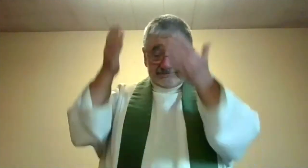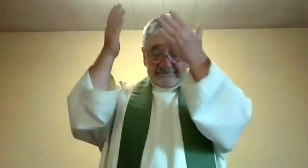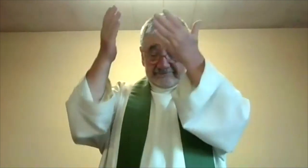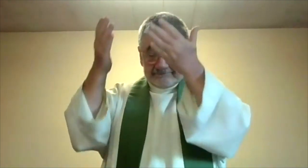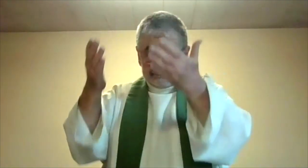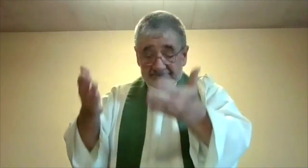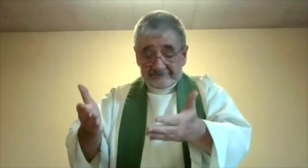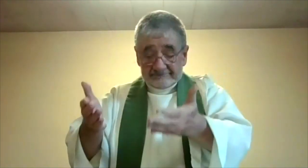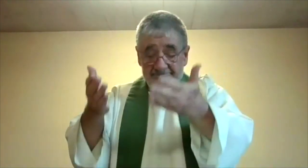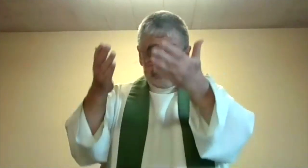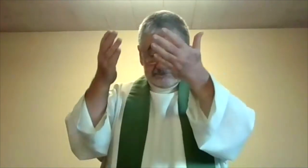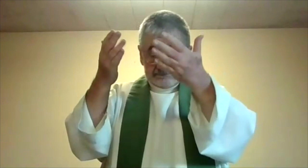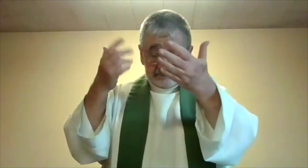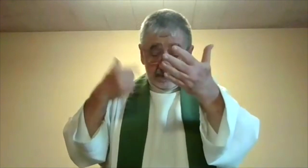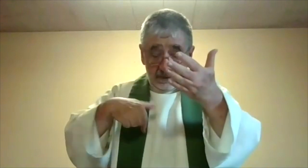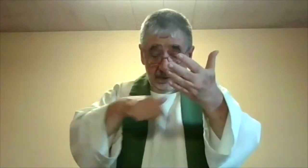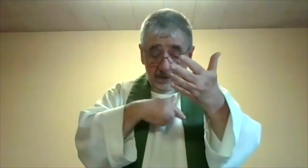Christ.